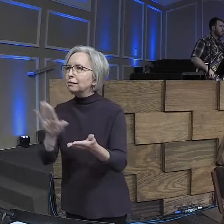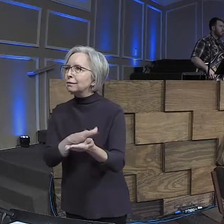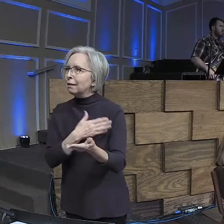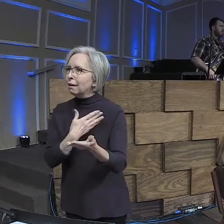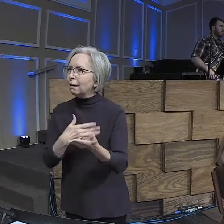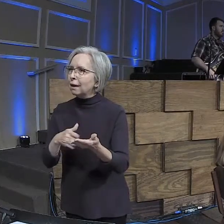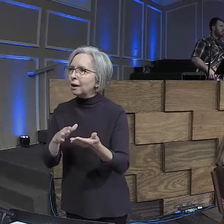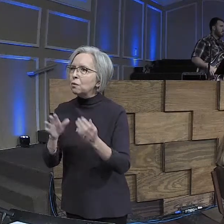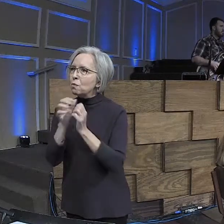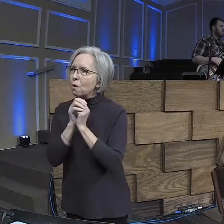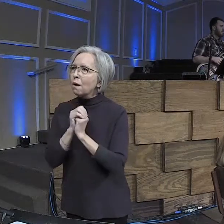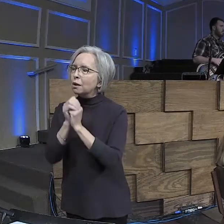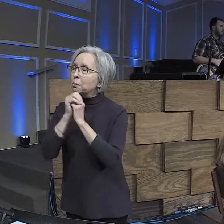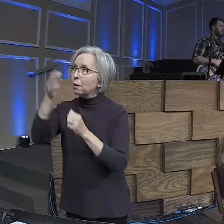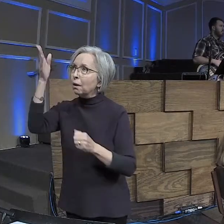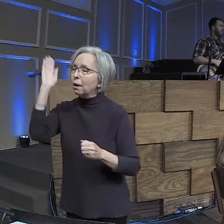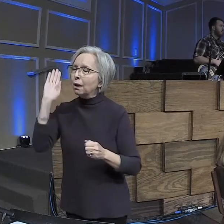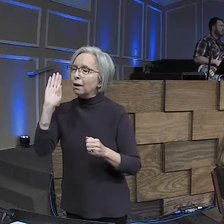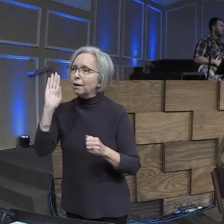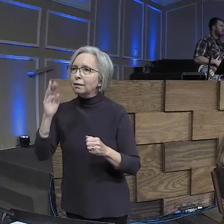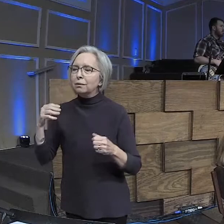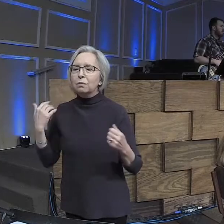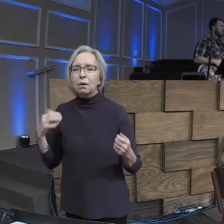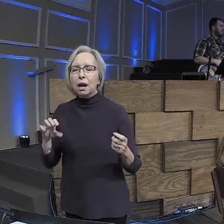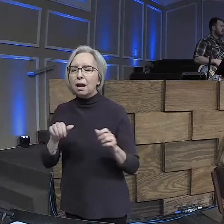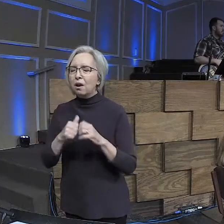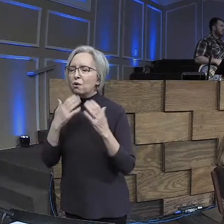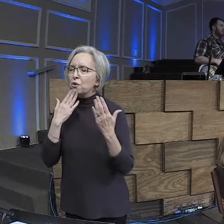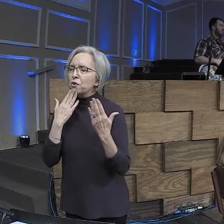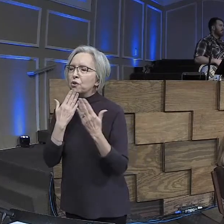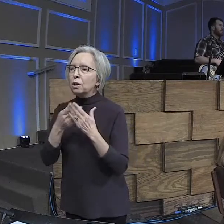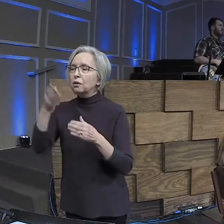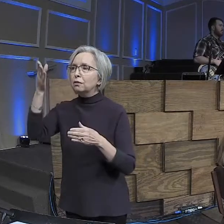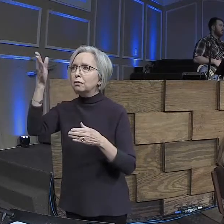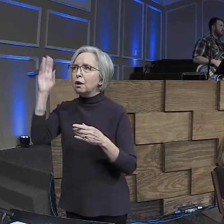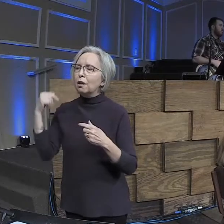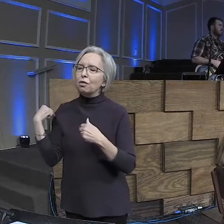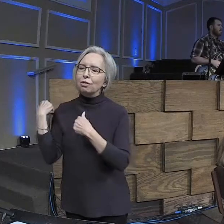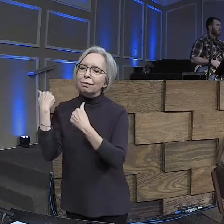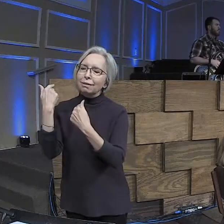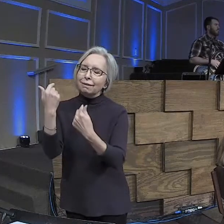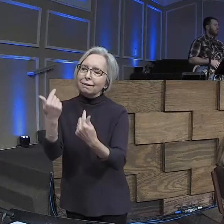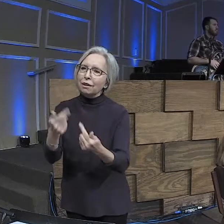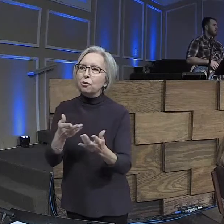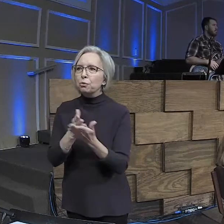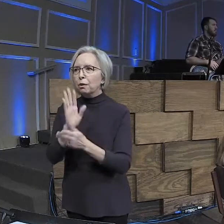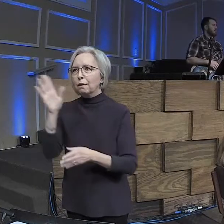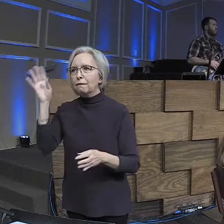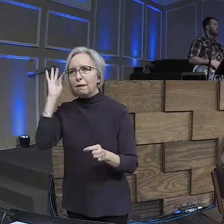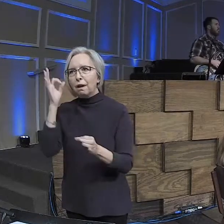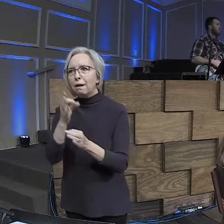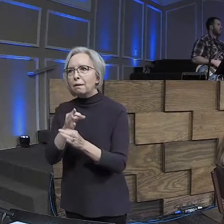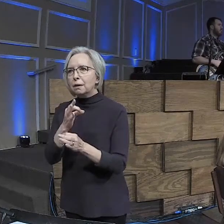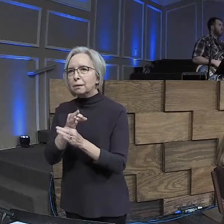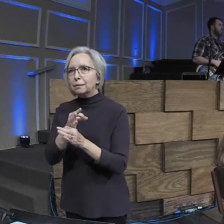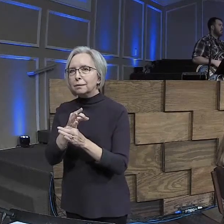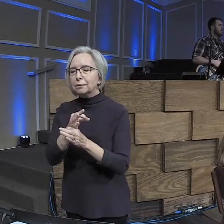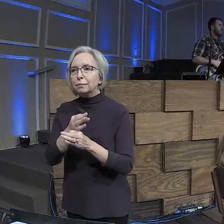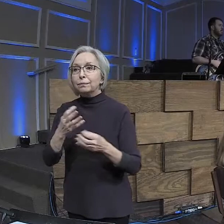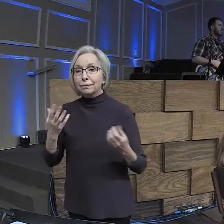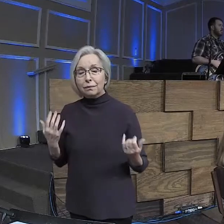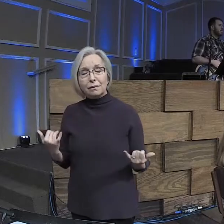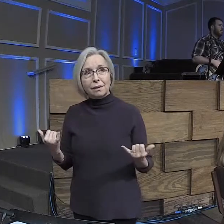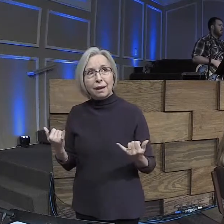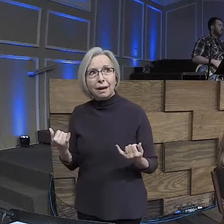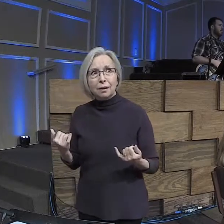good God has been through your faithfulness, and that's what I'm going to do right now. Are you ready for this? You